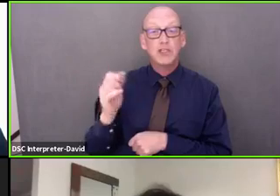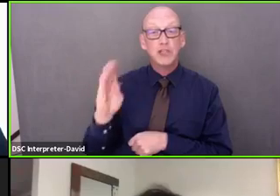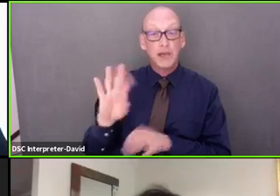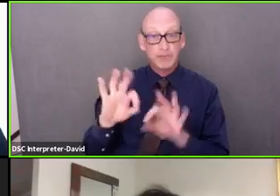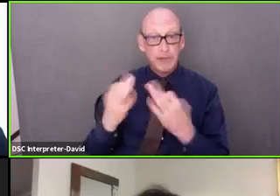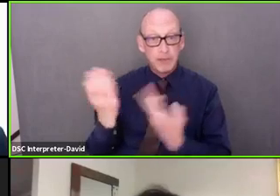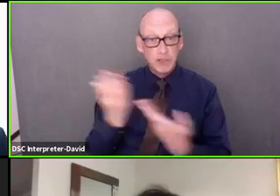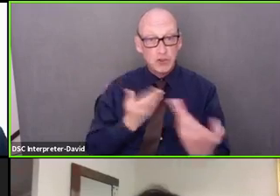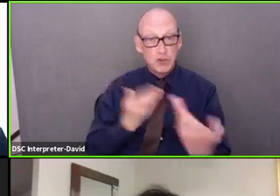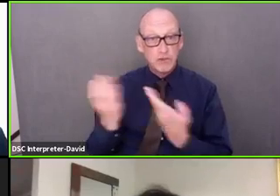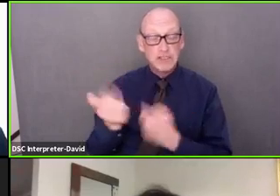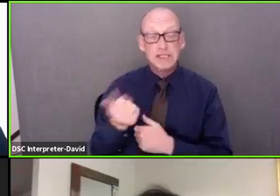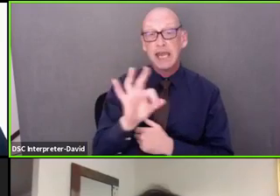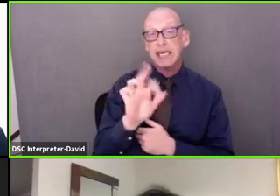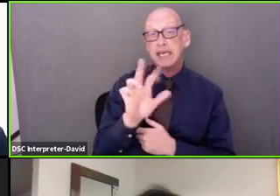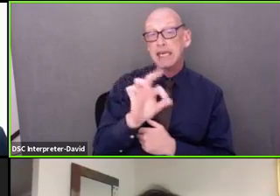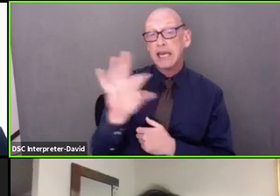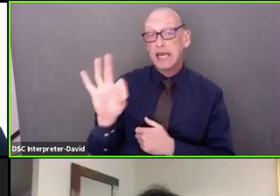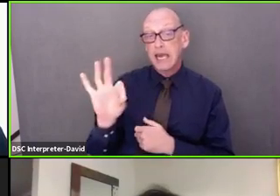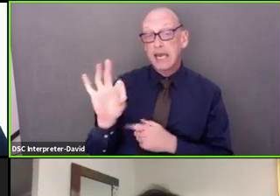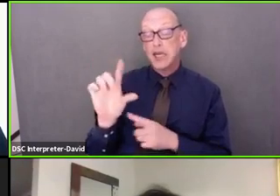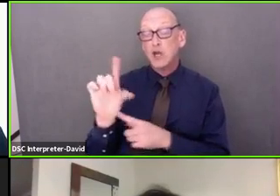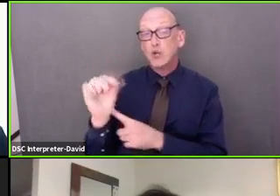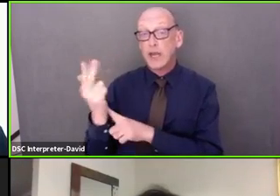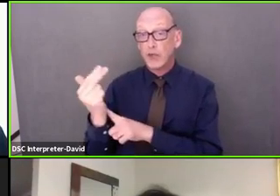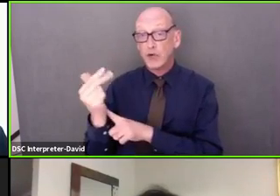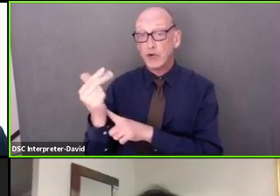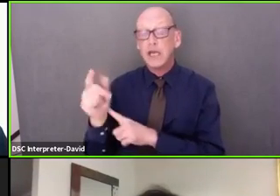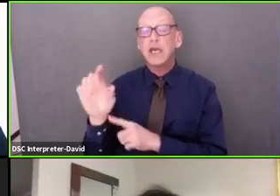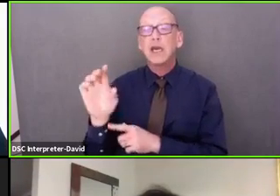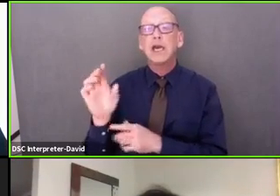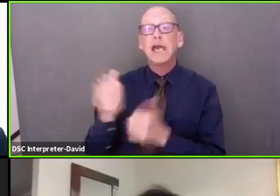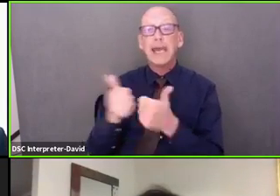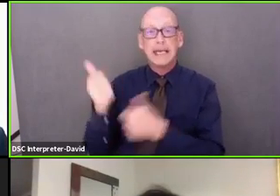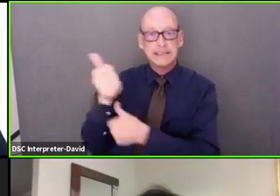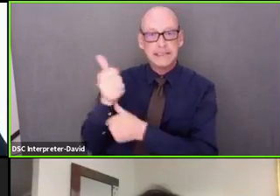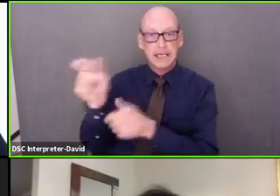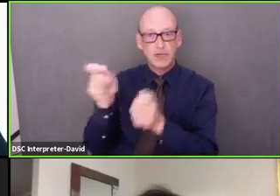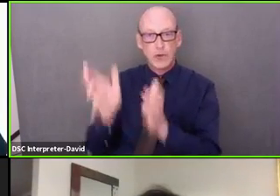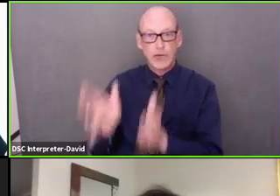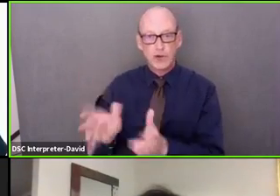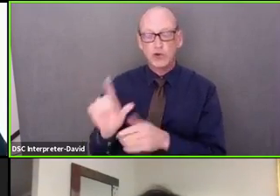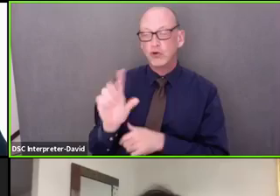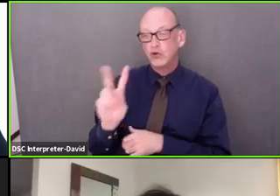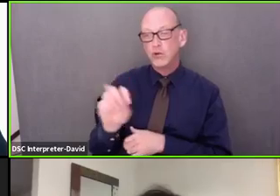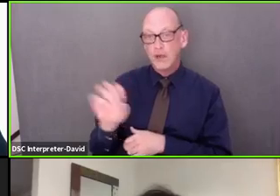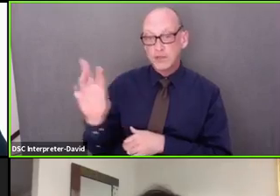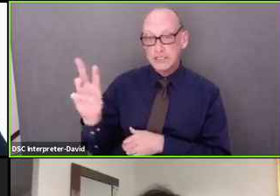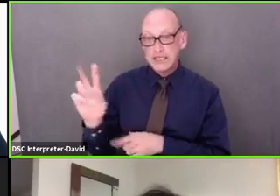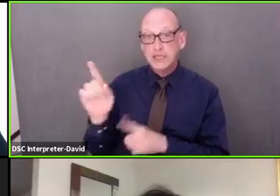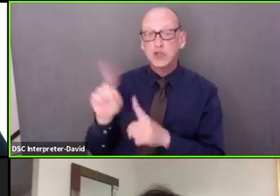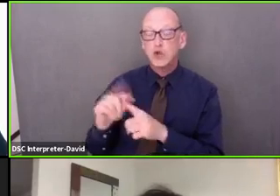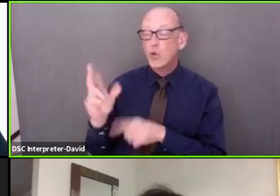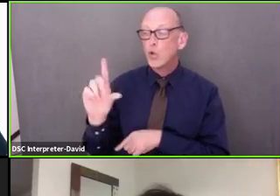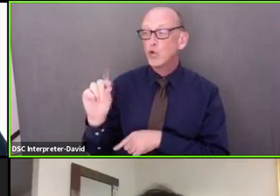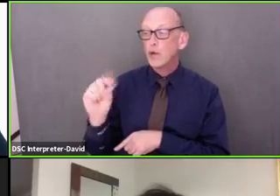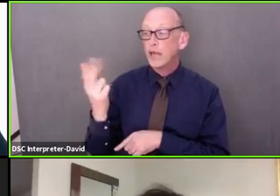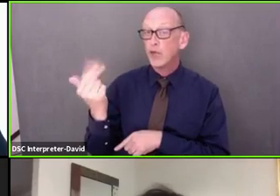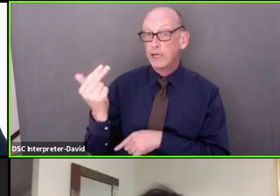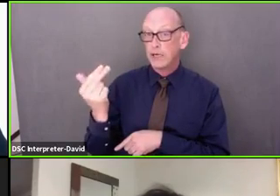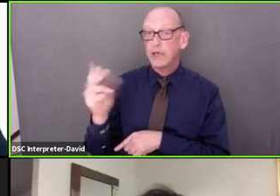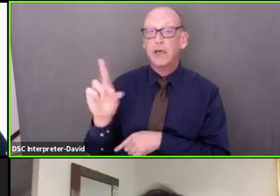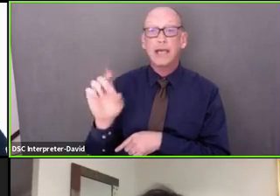1999 to 2013, where she served as the executive director from 2006 until 2013.